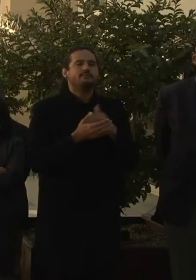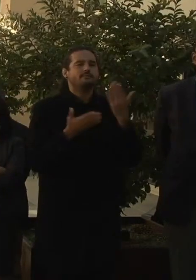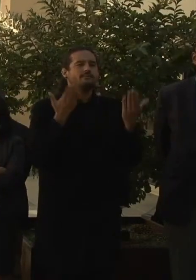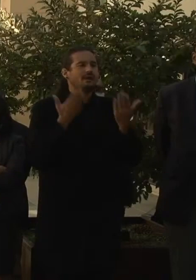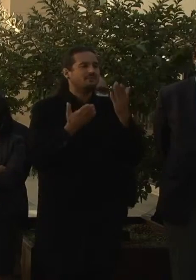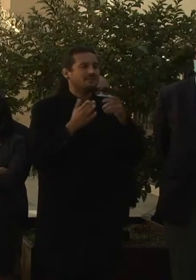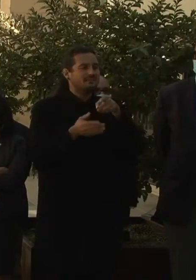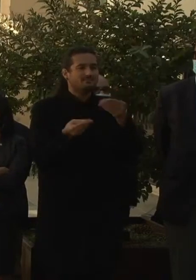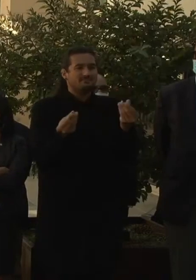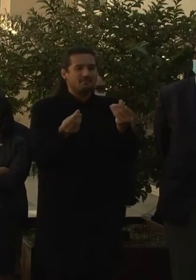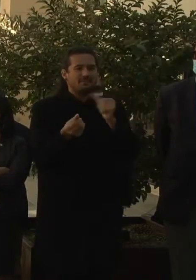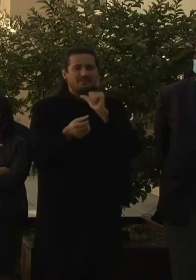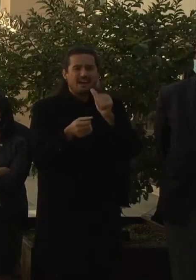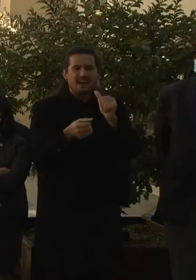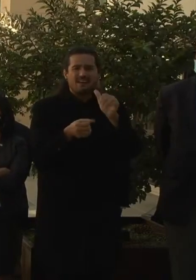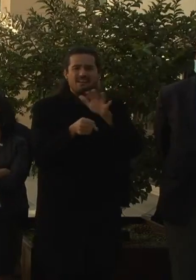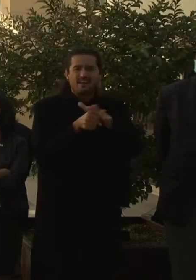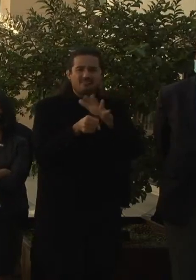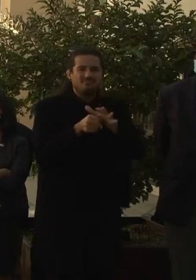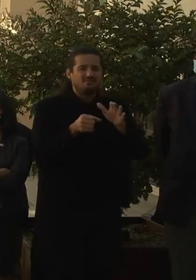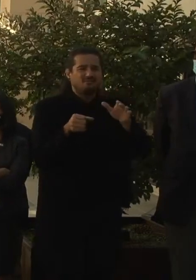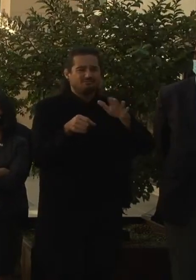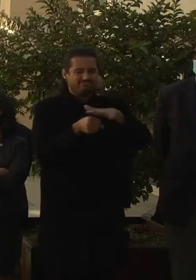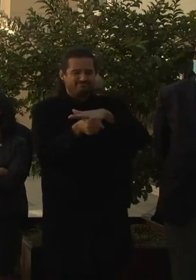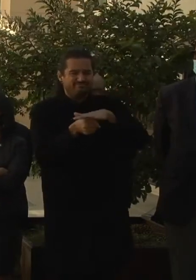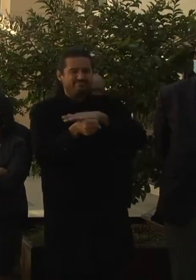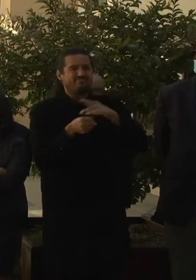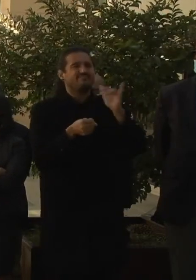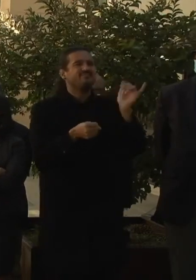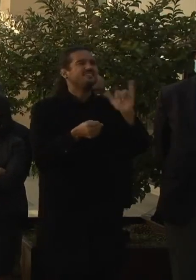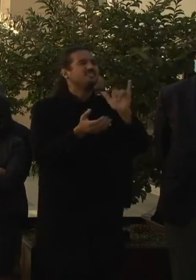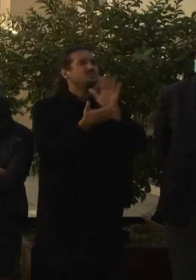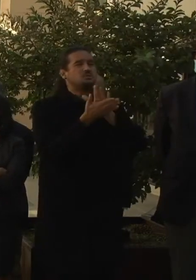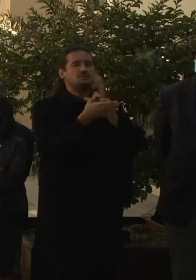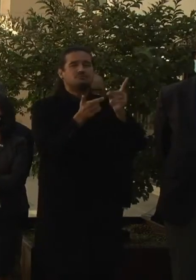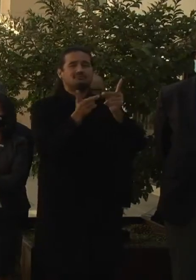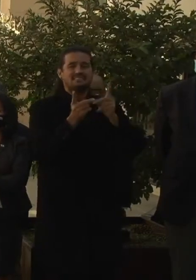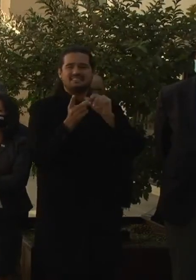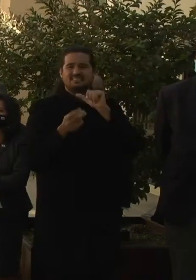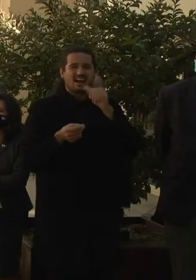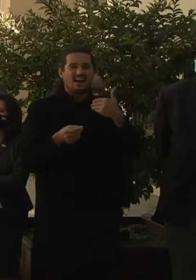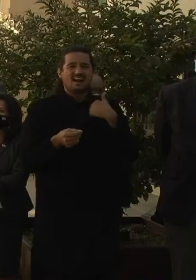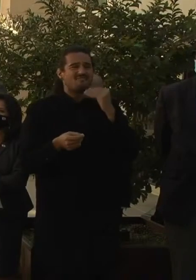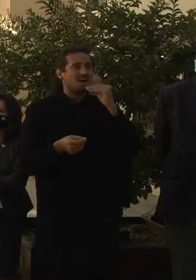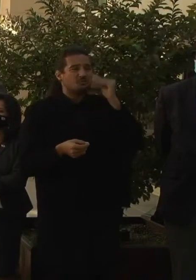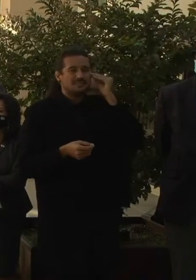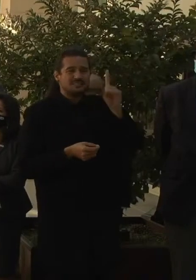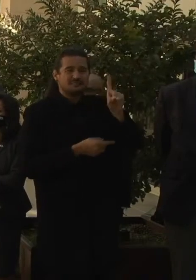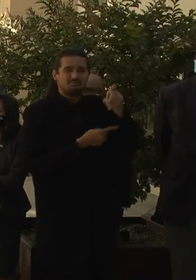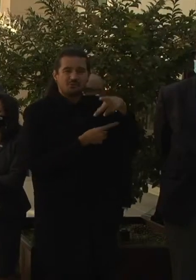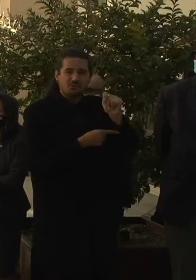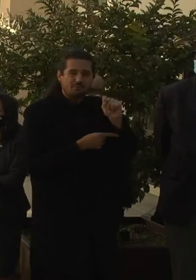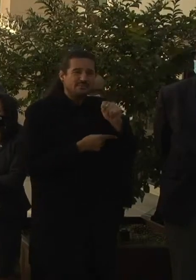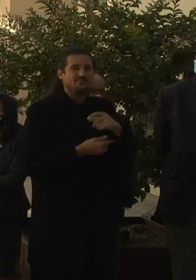school district or a local agency, a small agency. So this unit will, as the governor